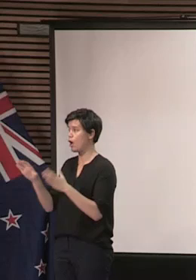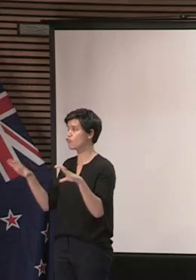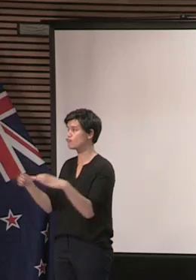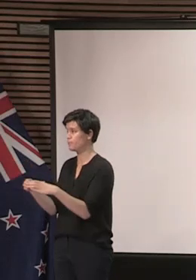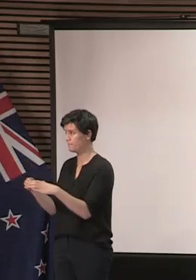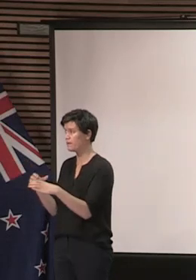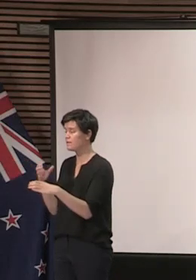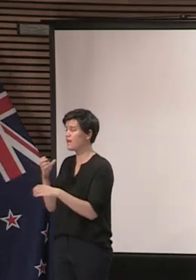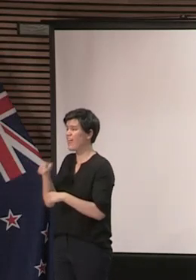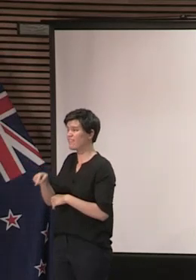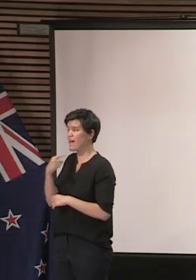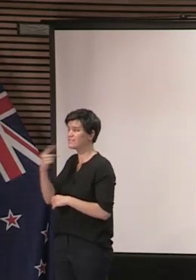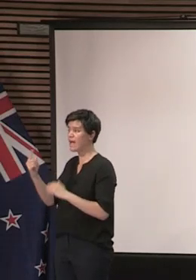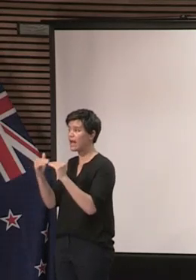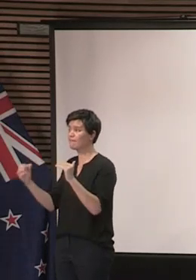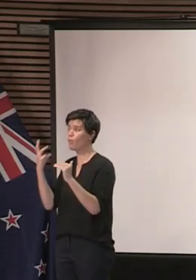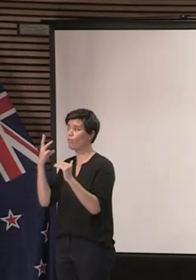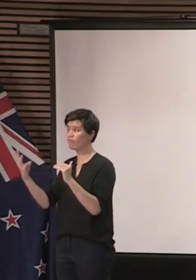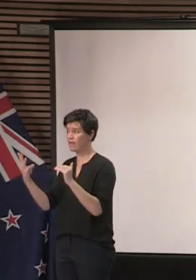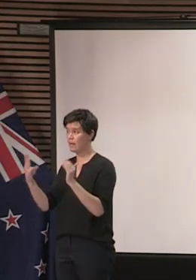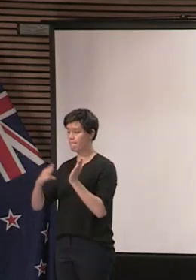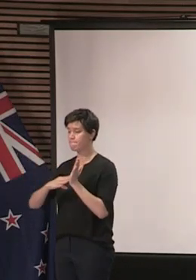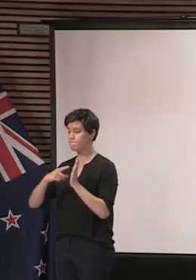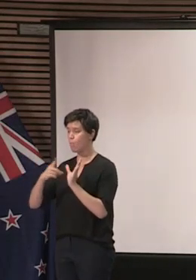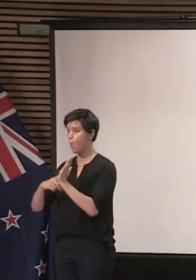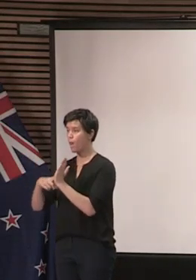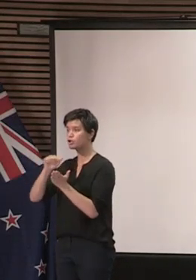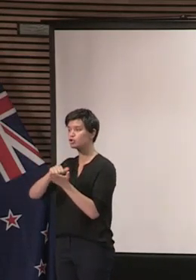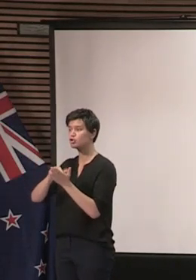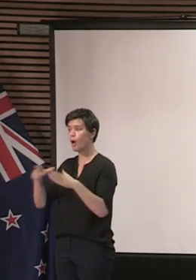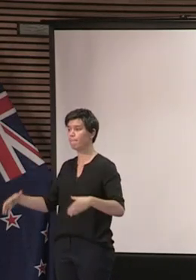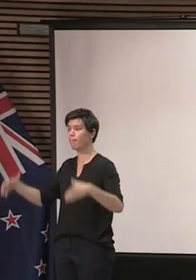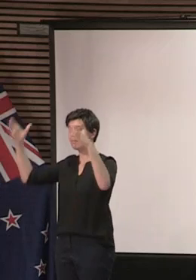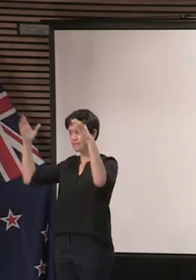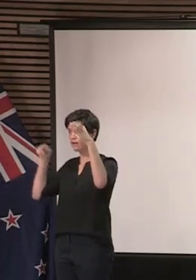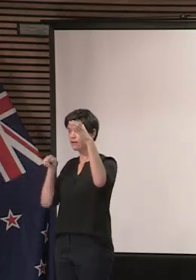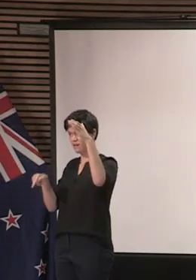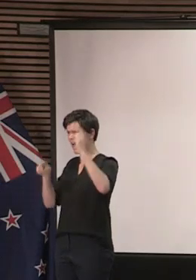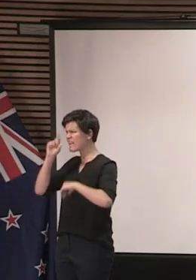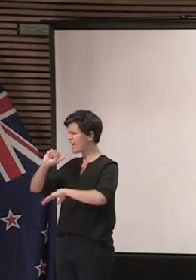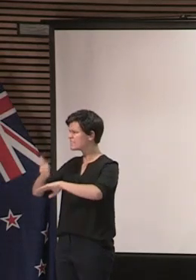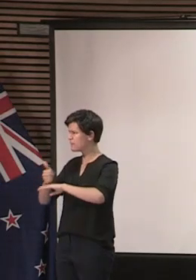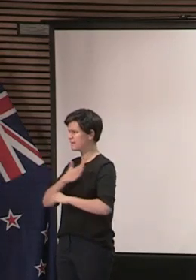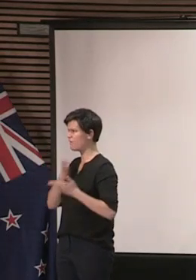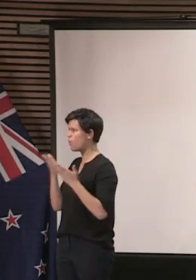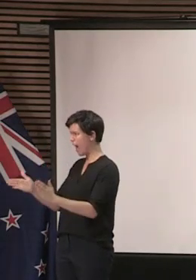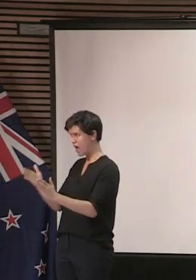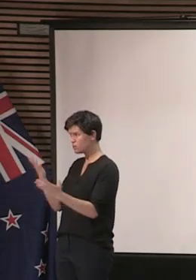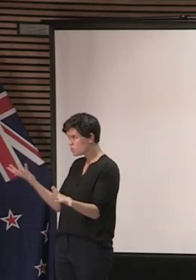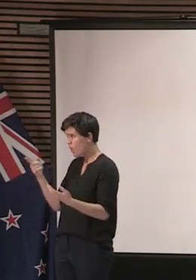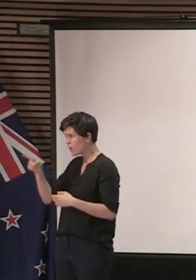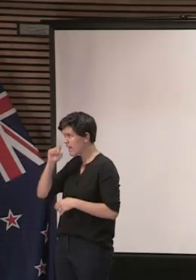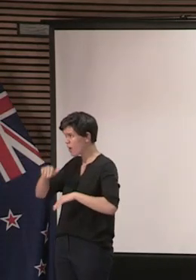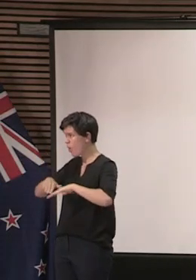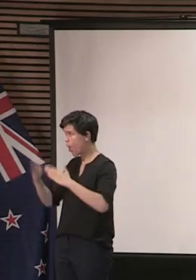opening of malls during level 3. They say centre managers can safely organise their operations to maintain social distancing. Would you